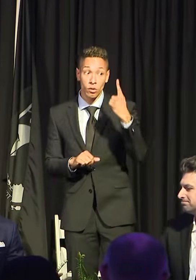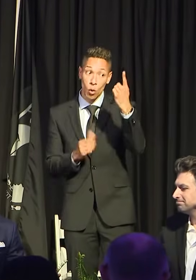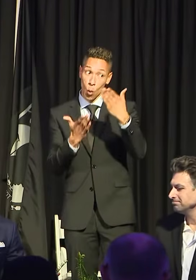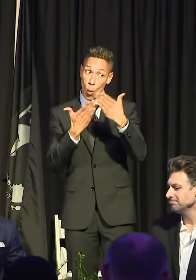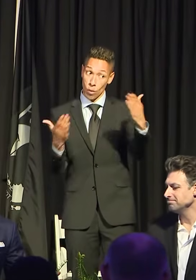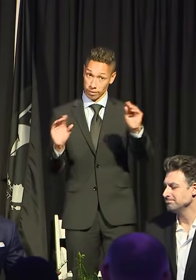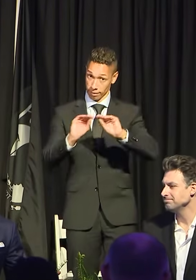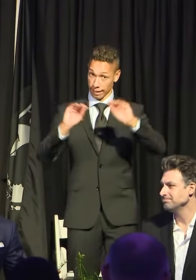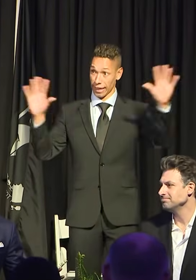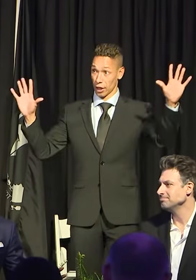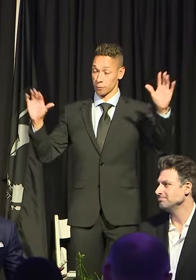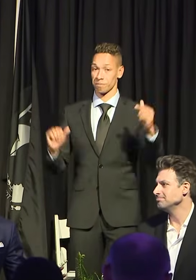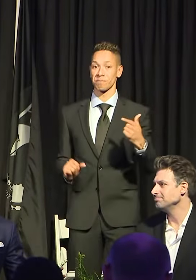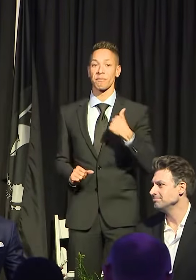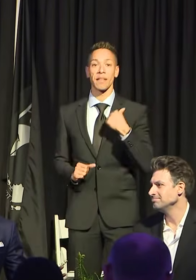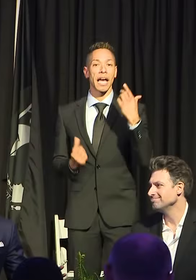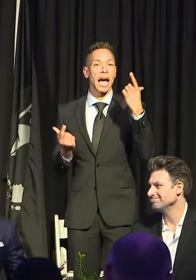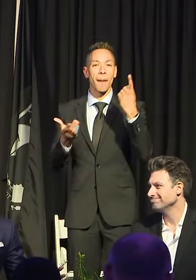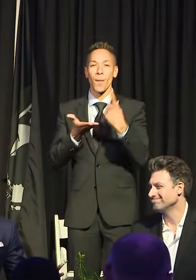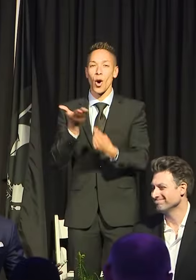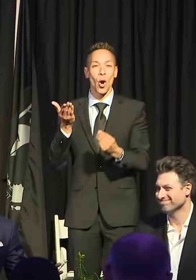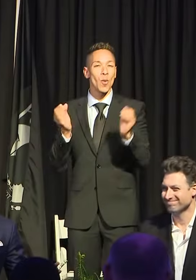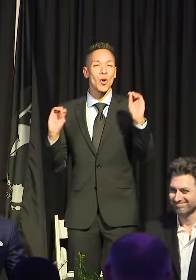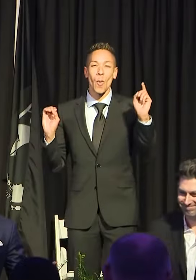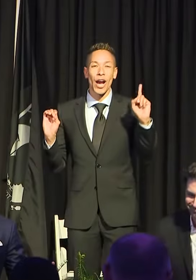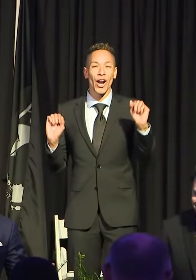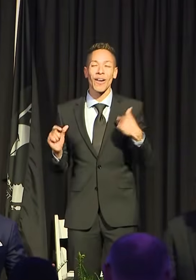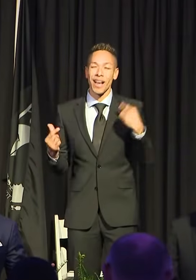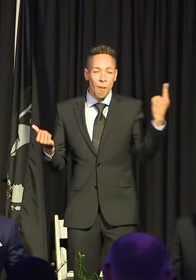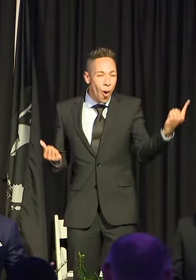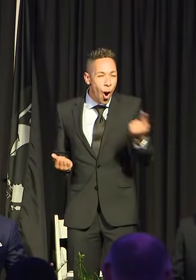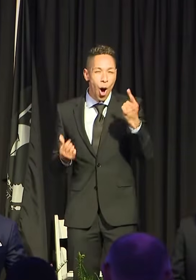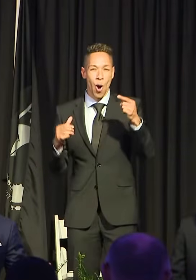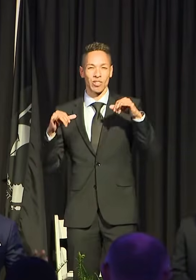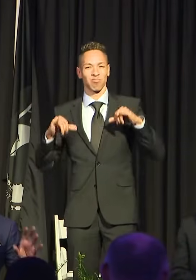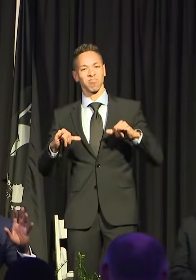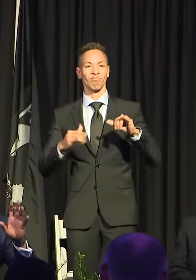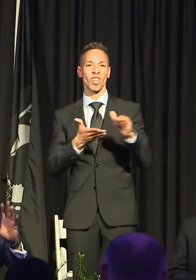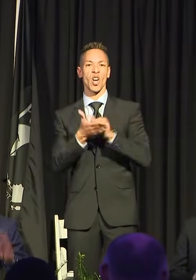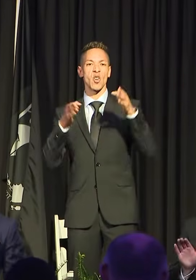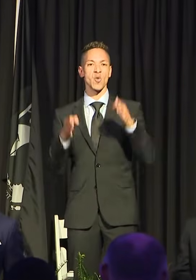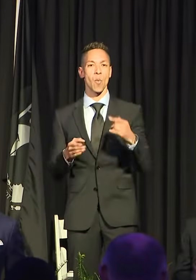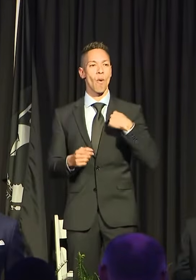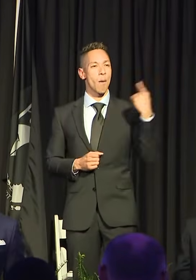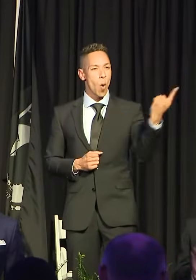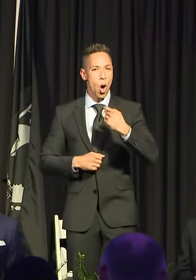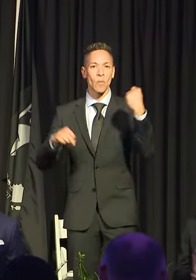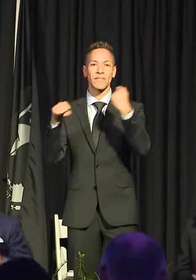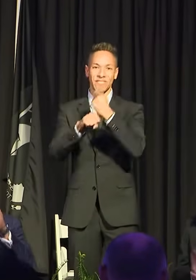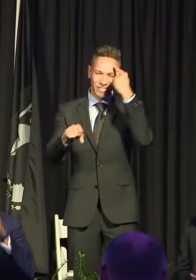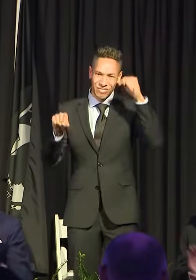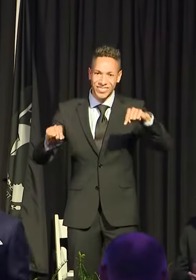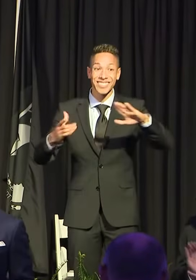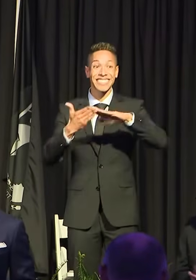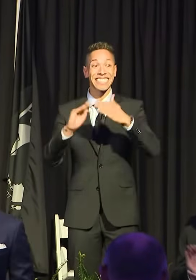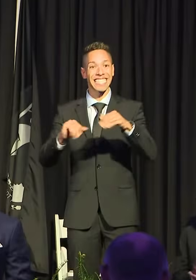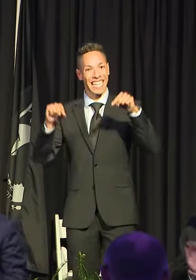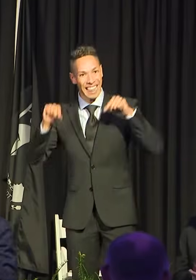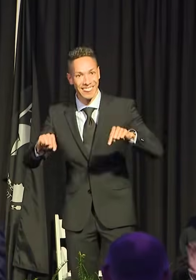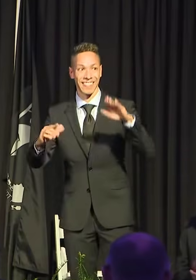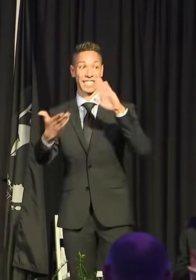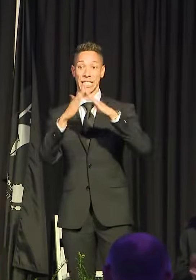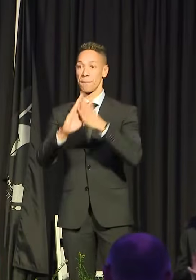is clear. I'm going nowhere. I will always be a New Yorker, and I will always fight for this city and this